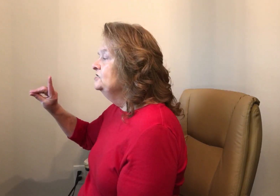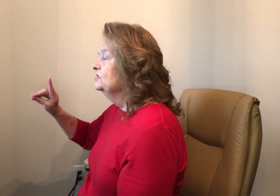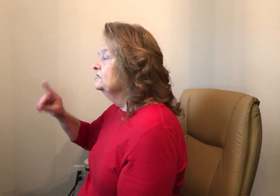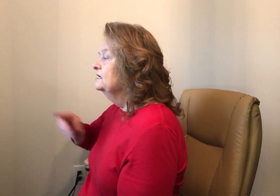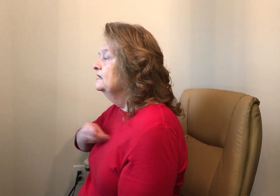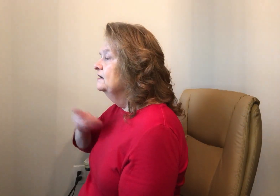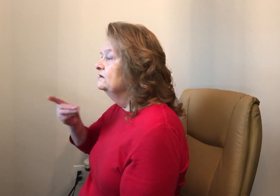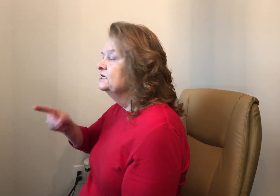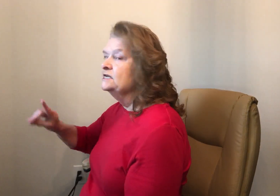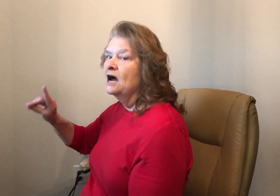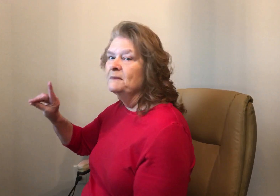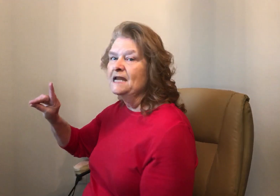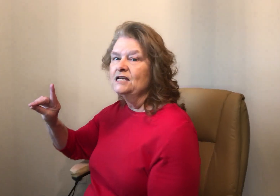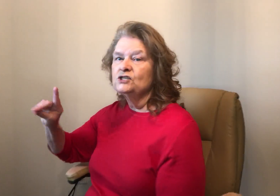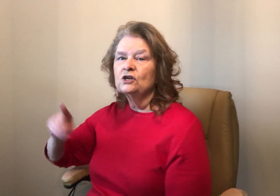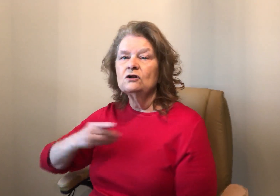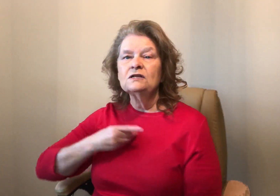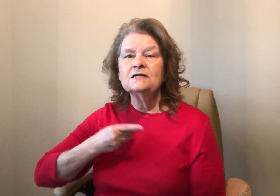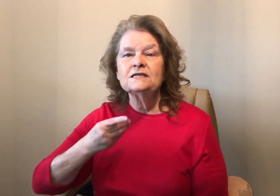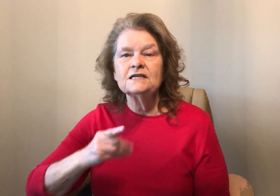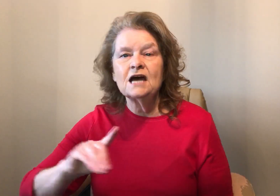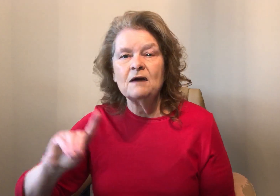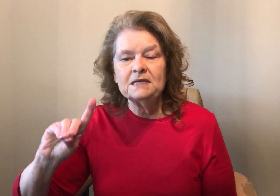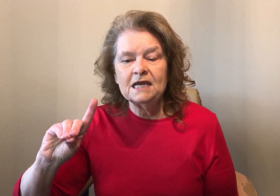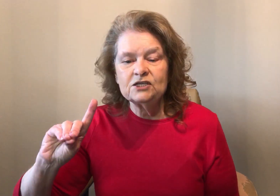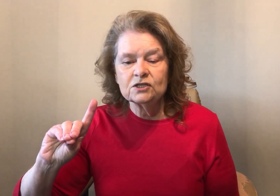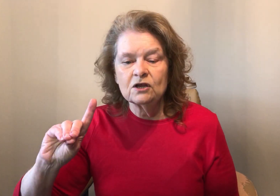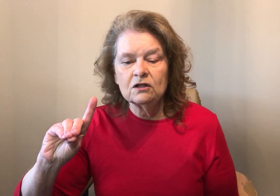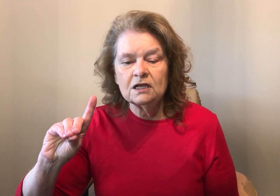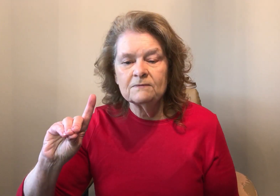denomination, or denominational, denominational.